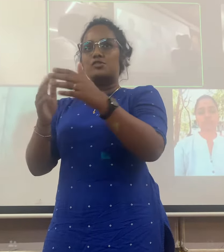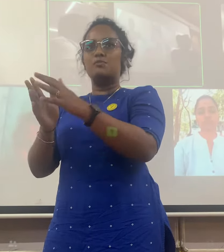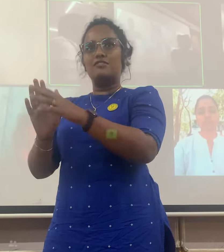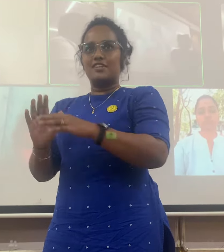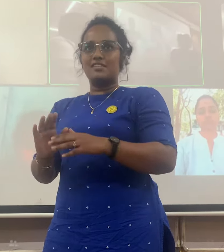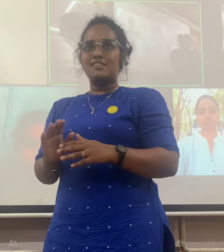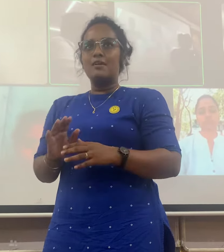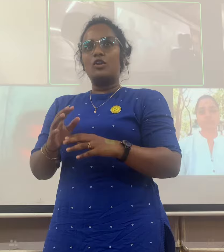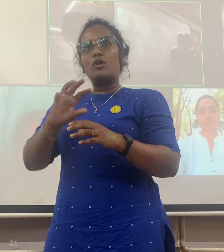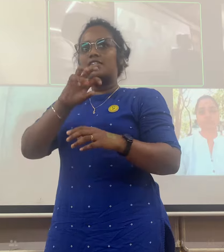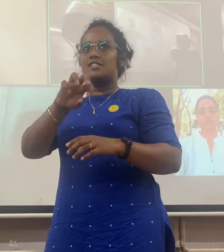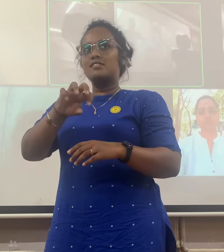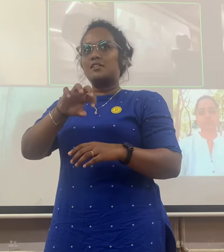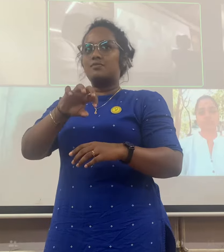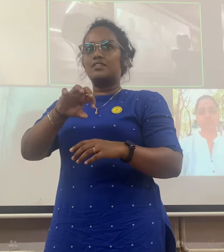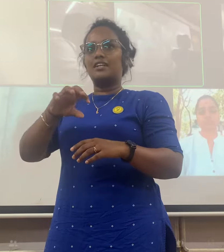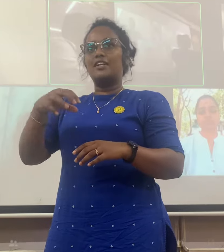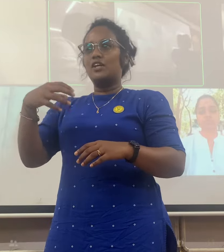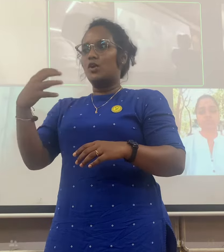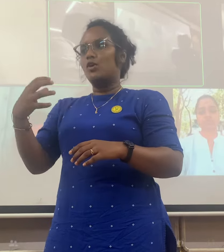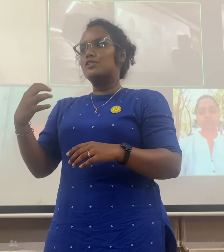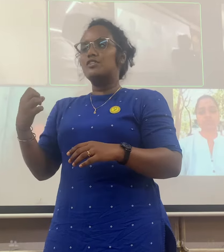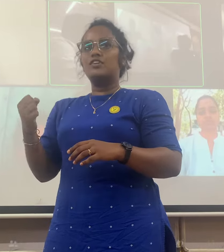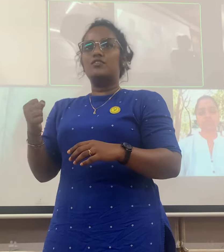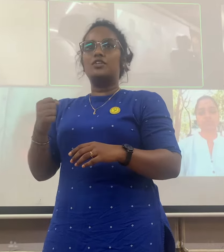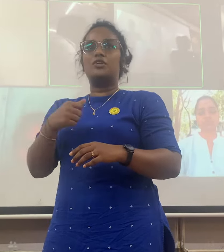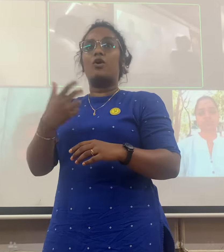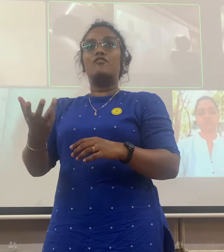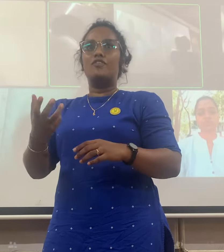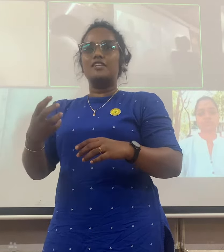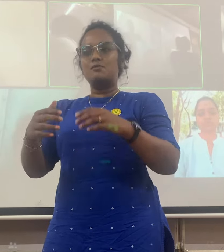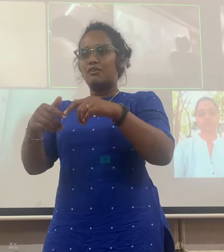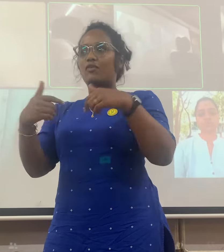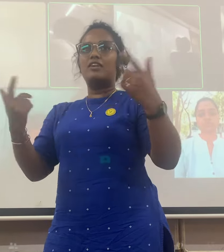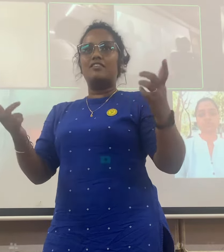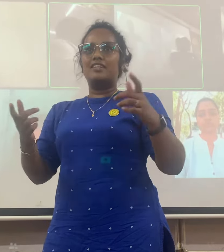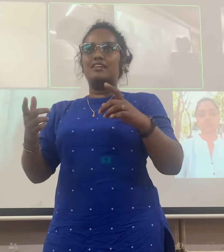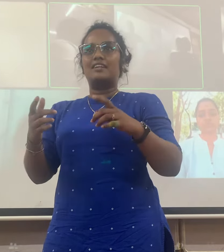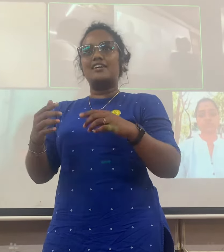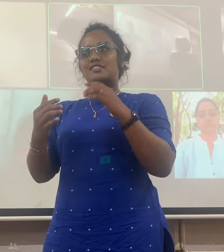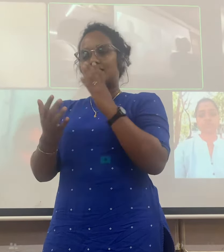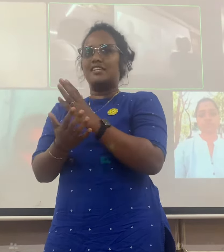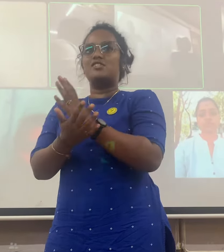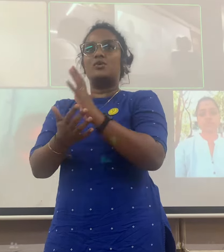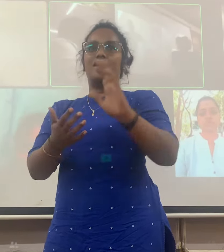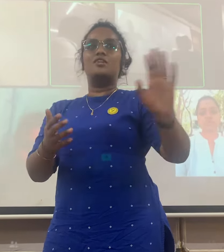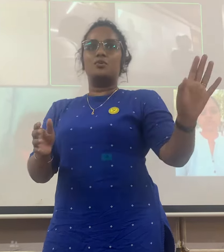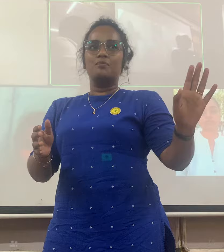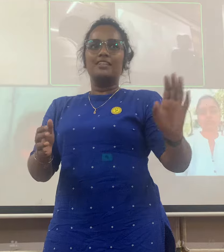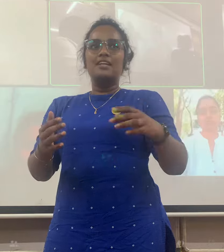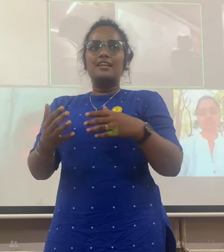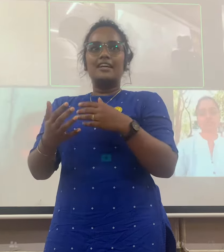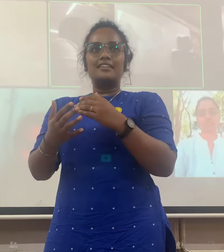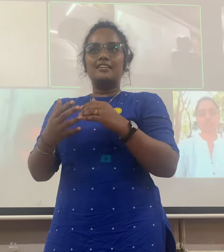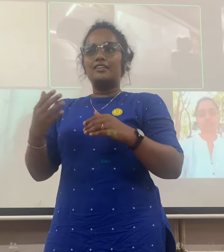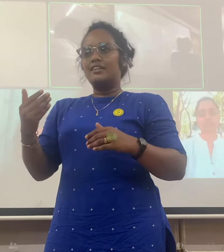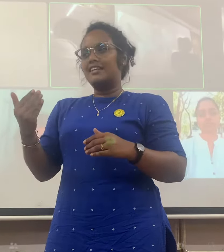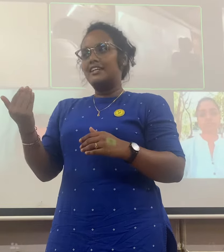possible ways, not just the subject. And he will also give you the confidence before leaving the class that yes, you can do like that. Like he'll